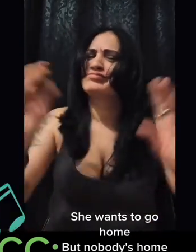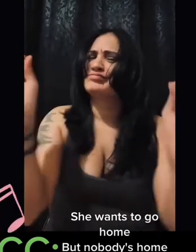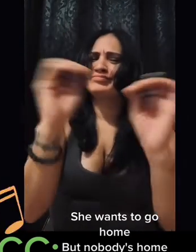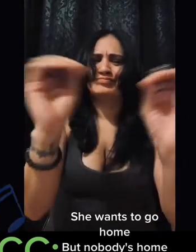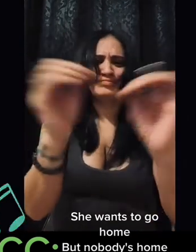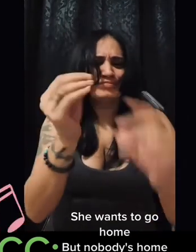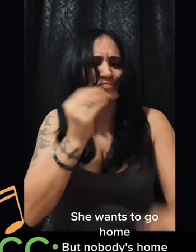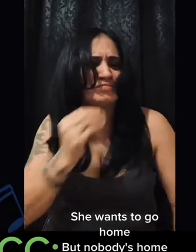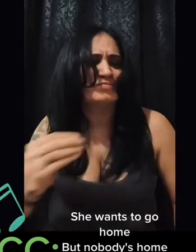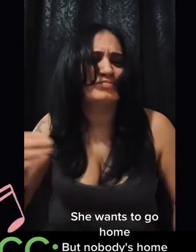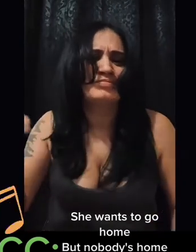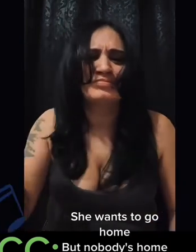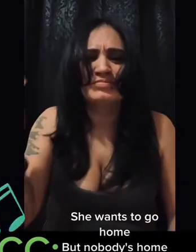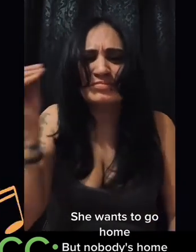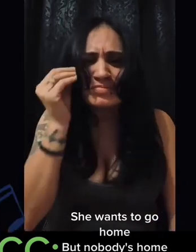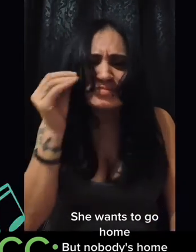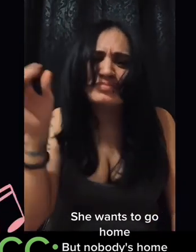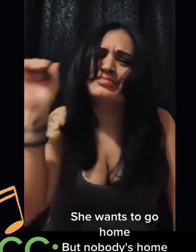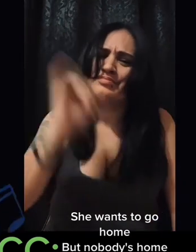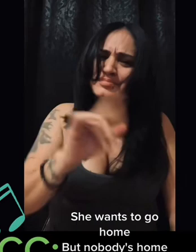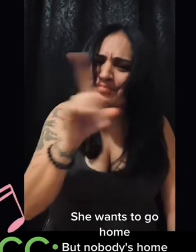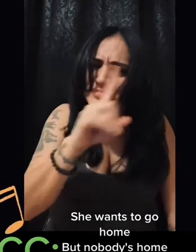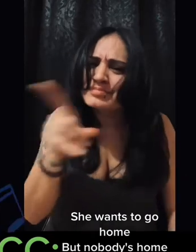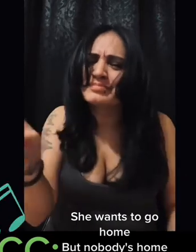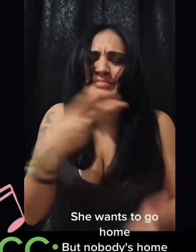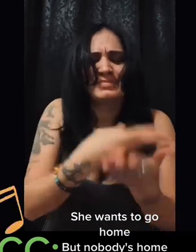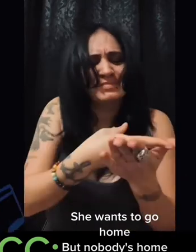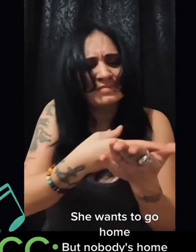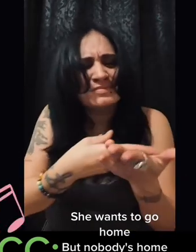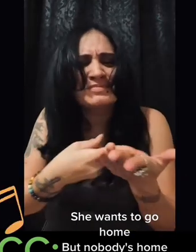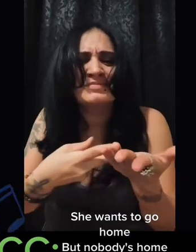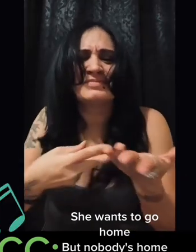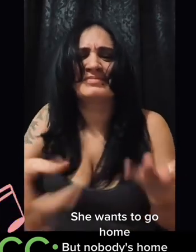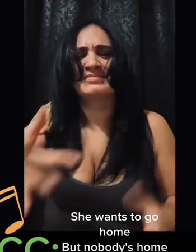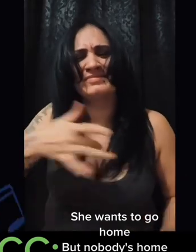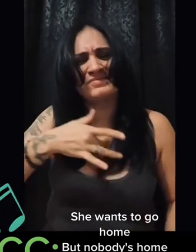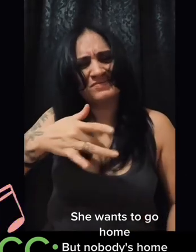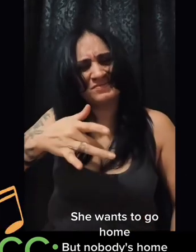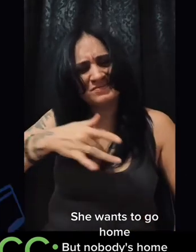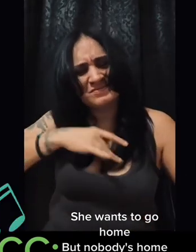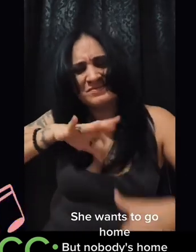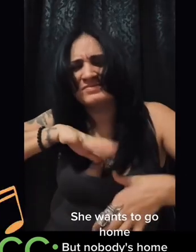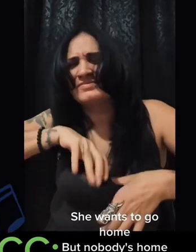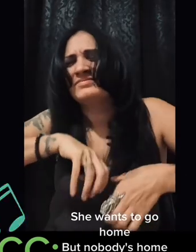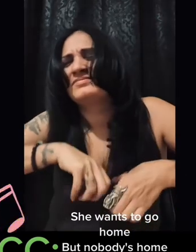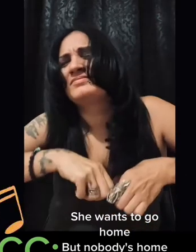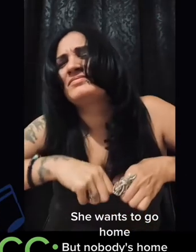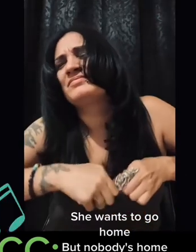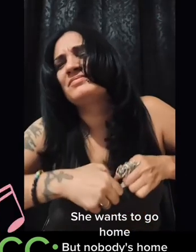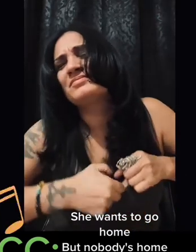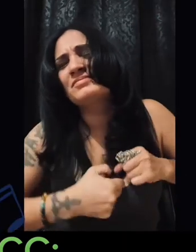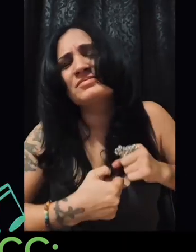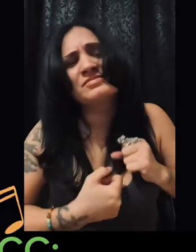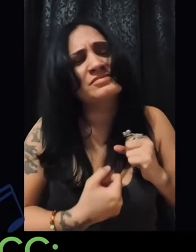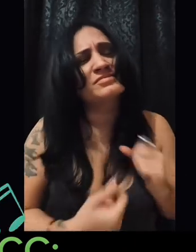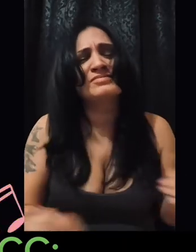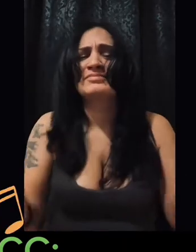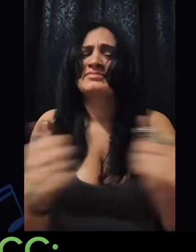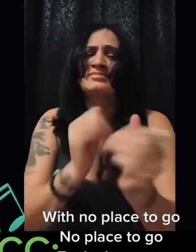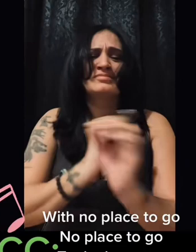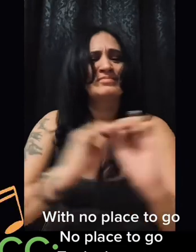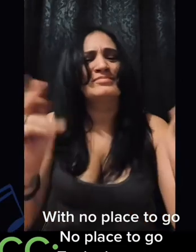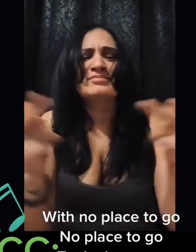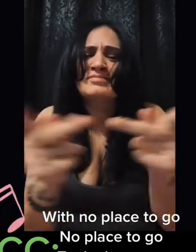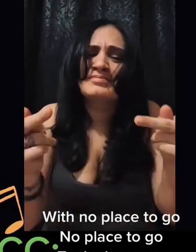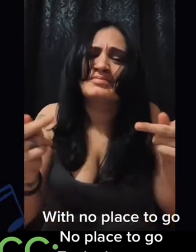home She wants nobody's home It's where she lies Broken inside